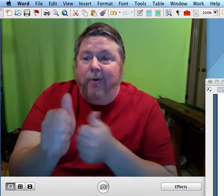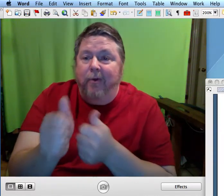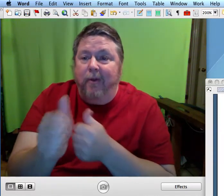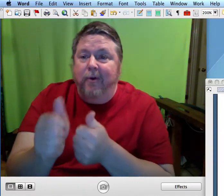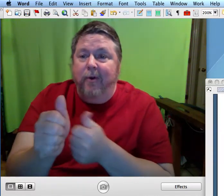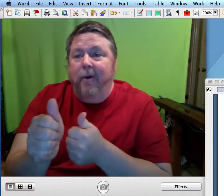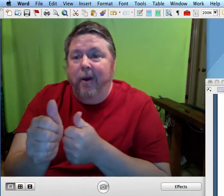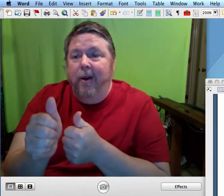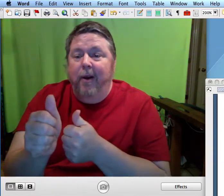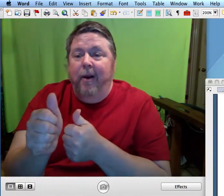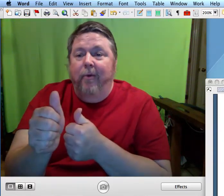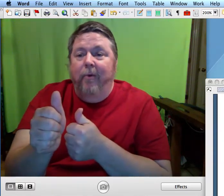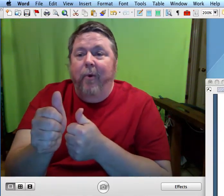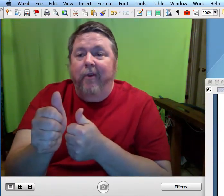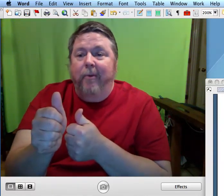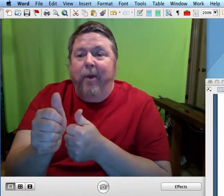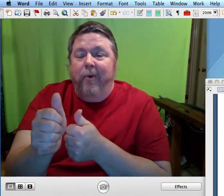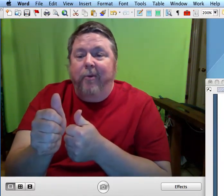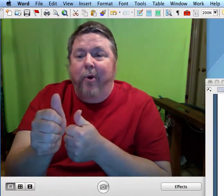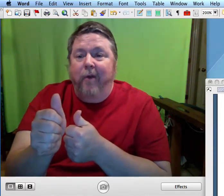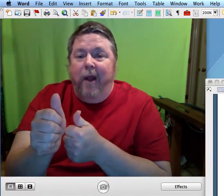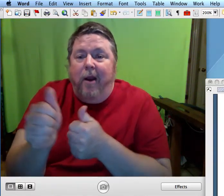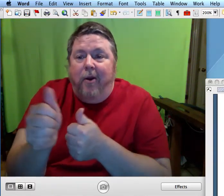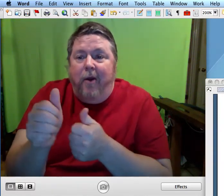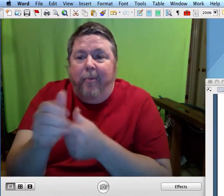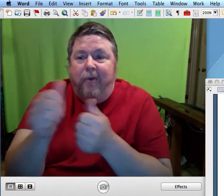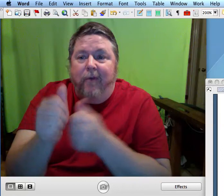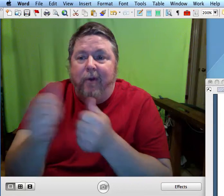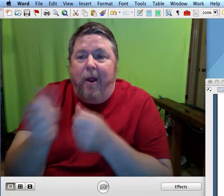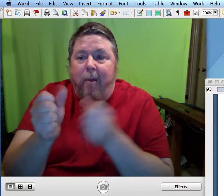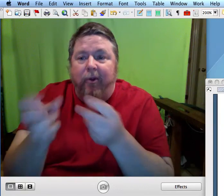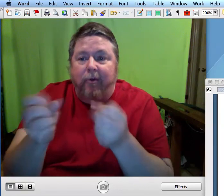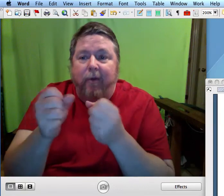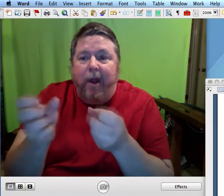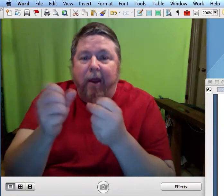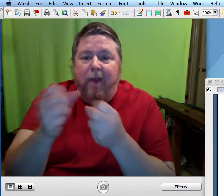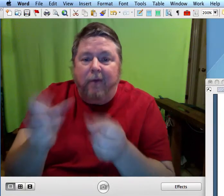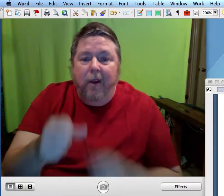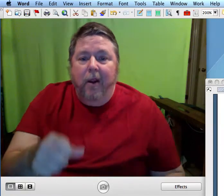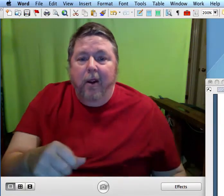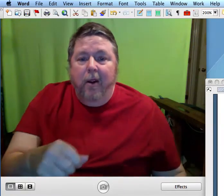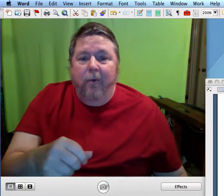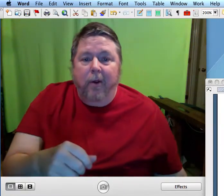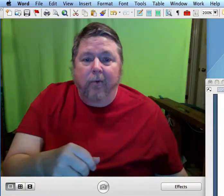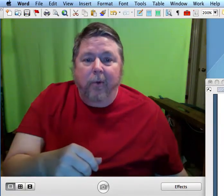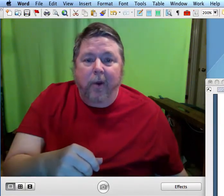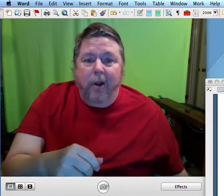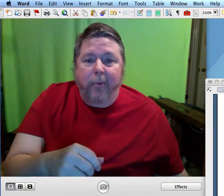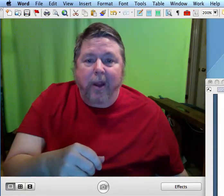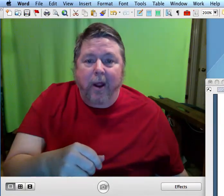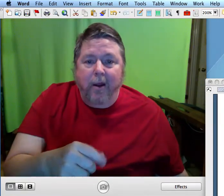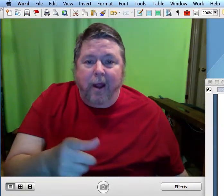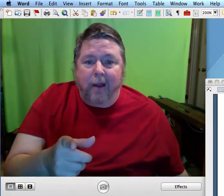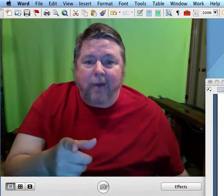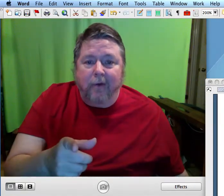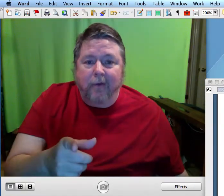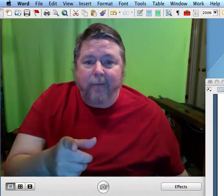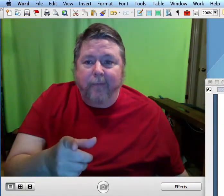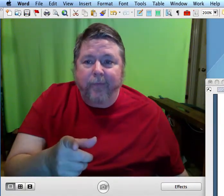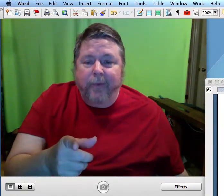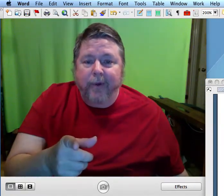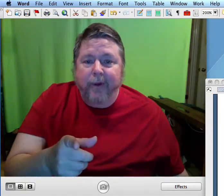words you just heard. Well, what does it mean? What's the point of it? I don't know. I'm just giving you access. Well, we want to go beyond